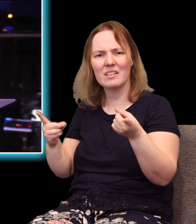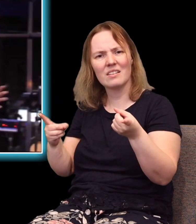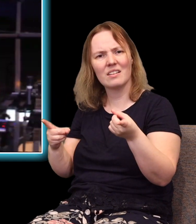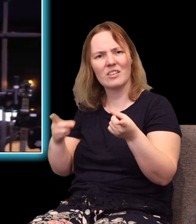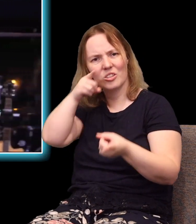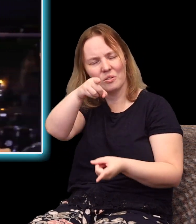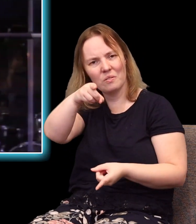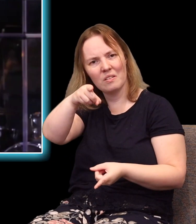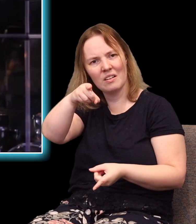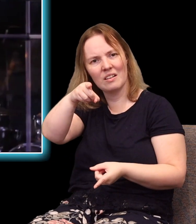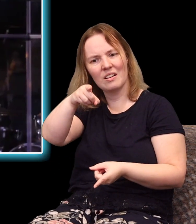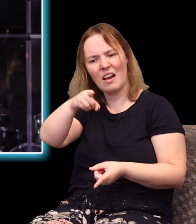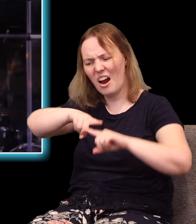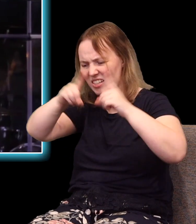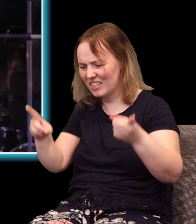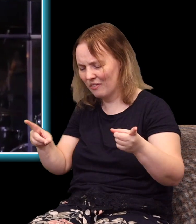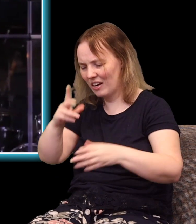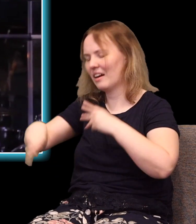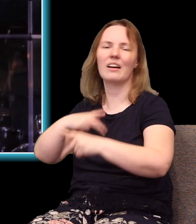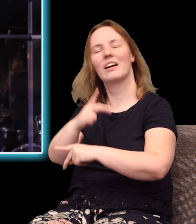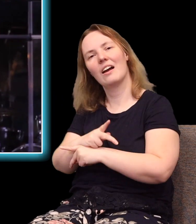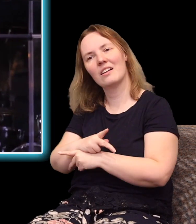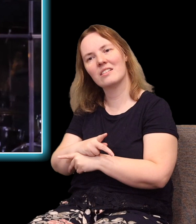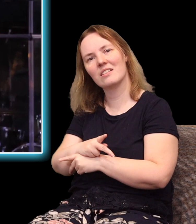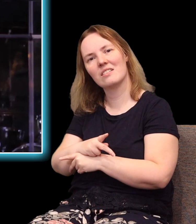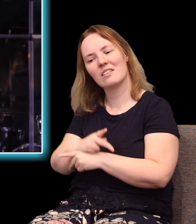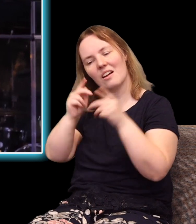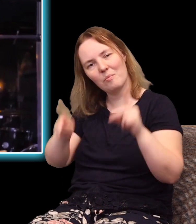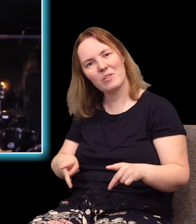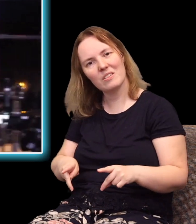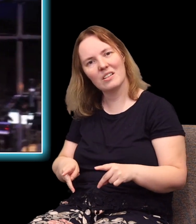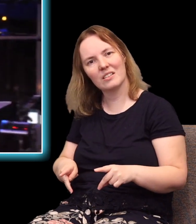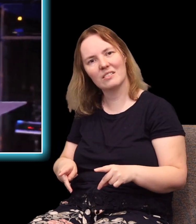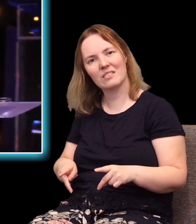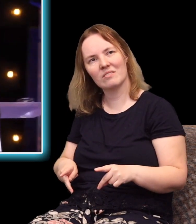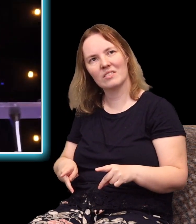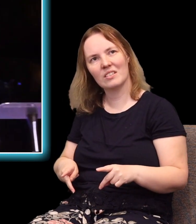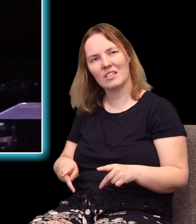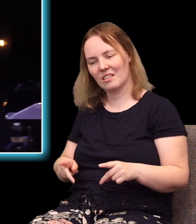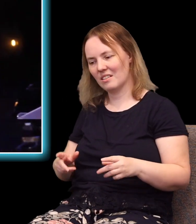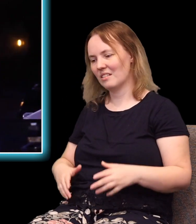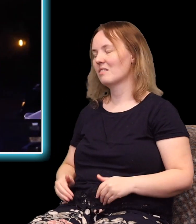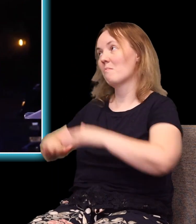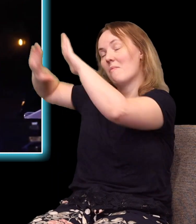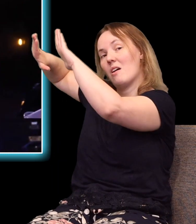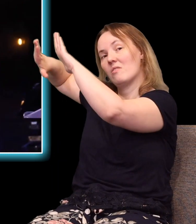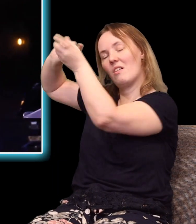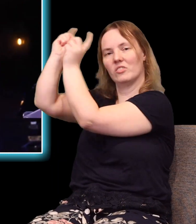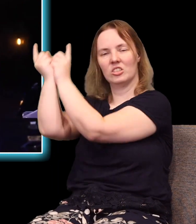when push comes to shove, you are altogether a different kind of being. You see what's happening? It's like this mount